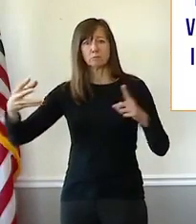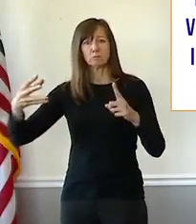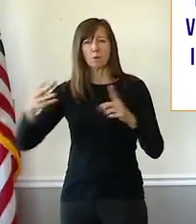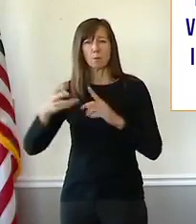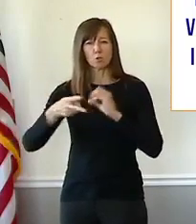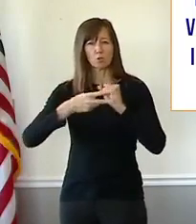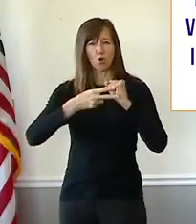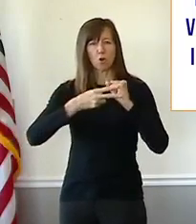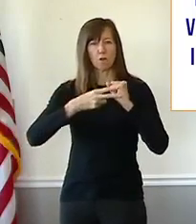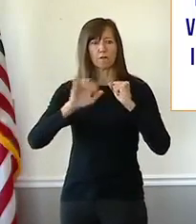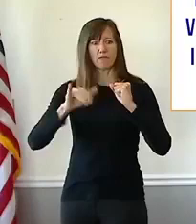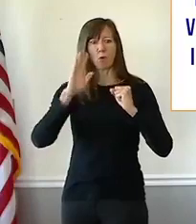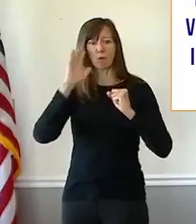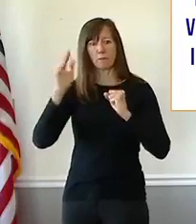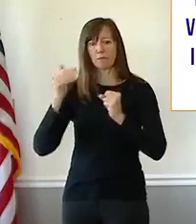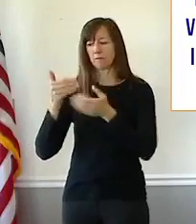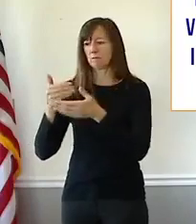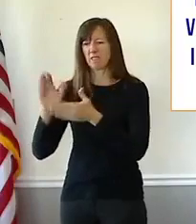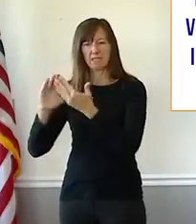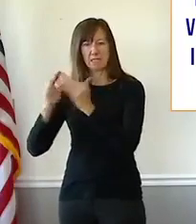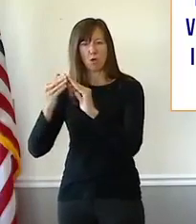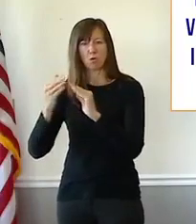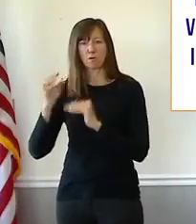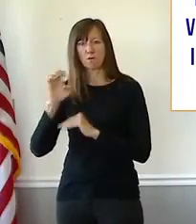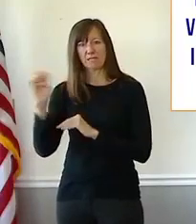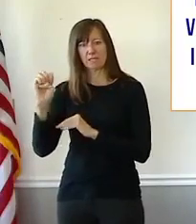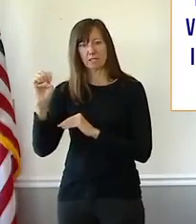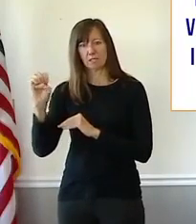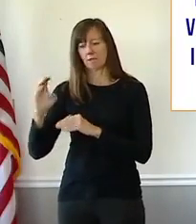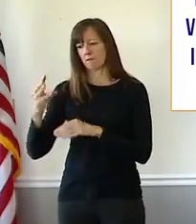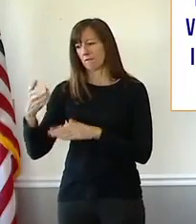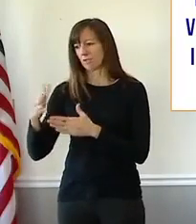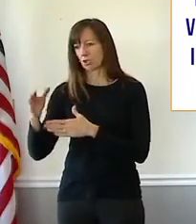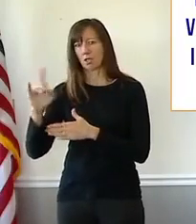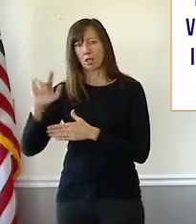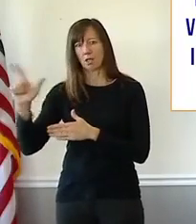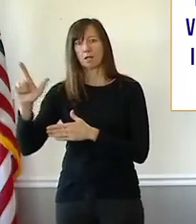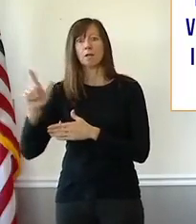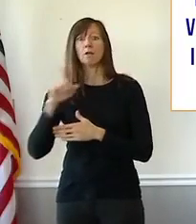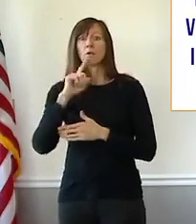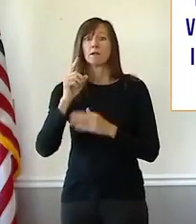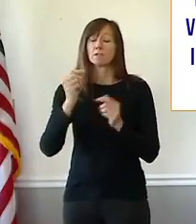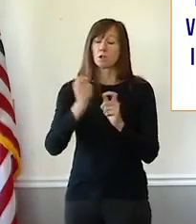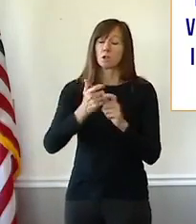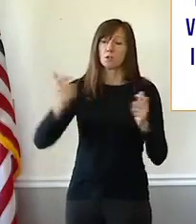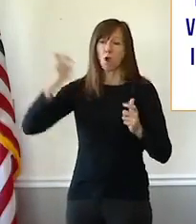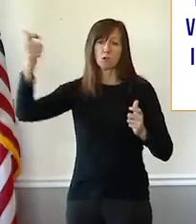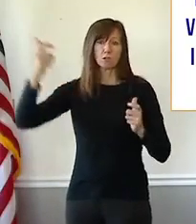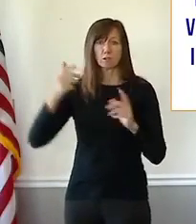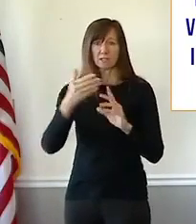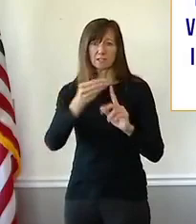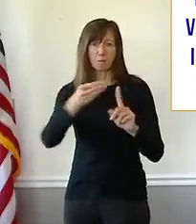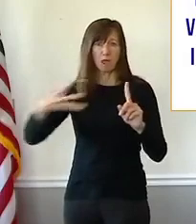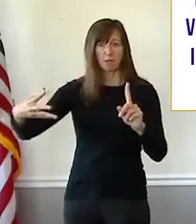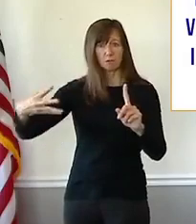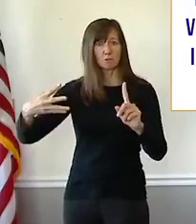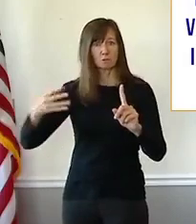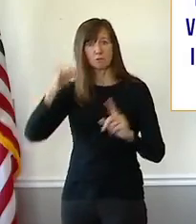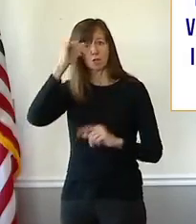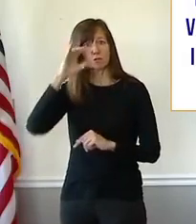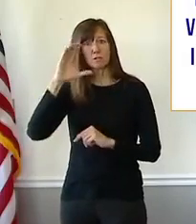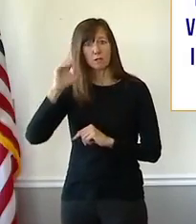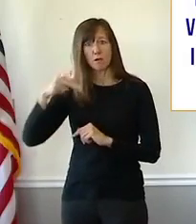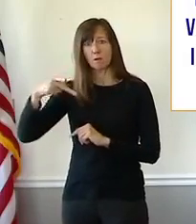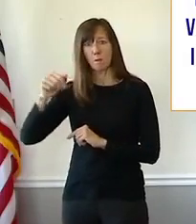of East Fishkill is a part of that expansion. As I said, largest expansion of county parks in 50 years.